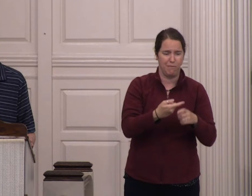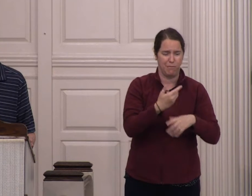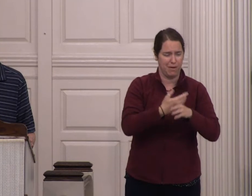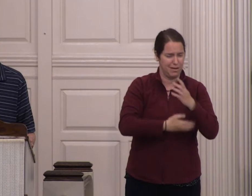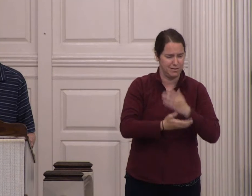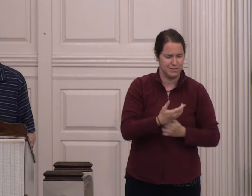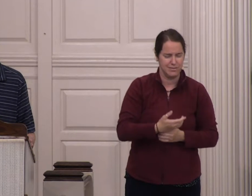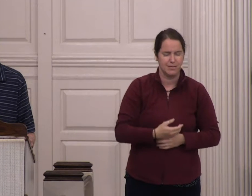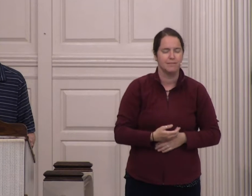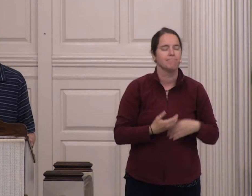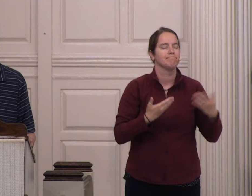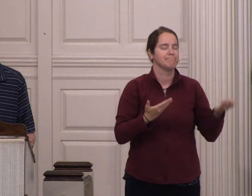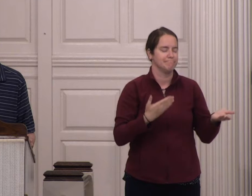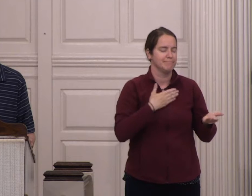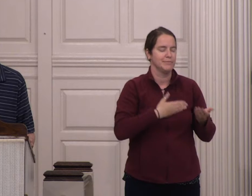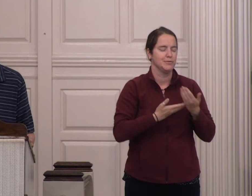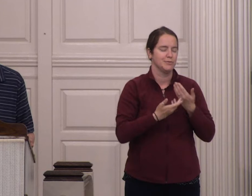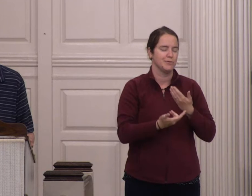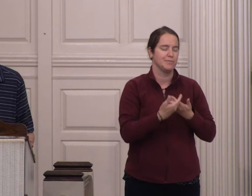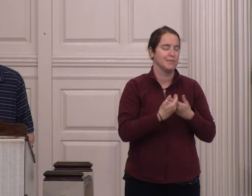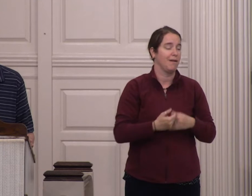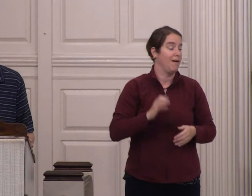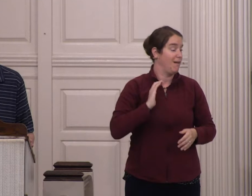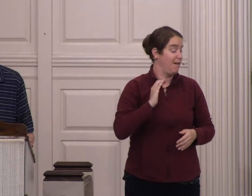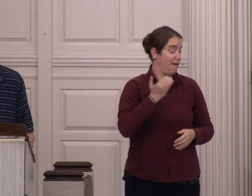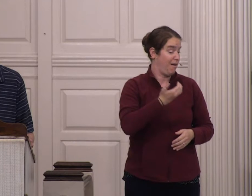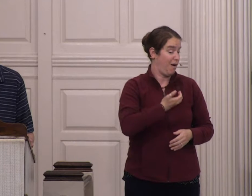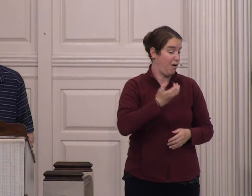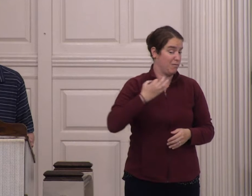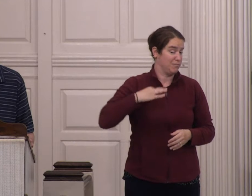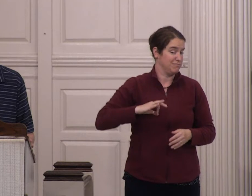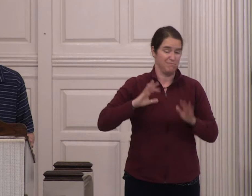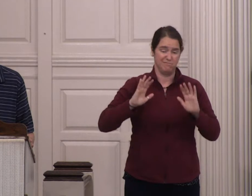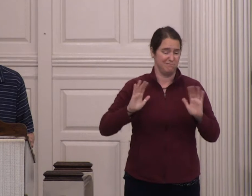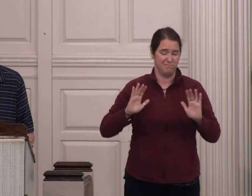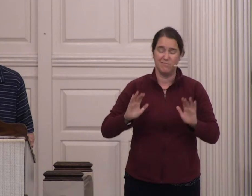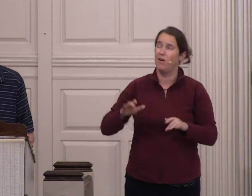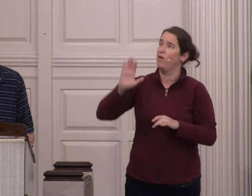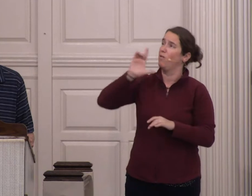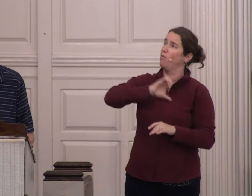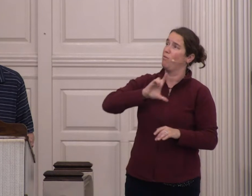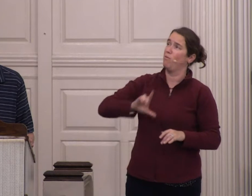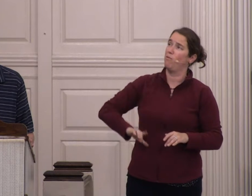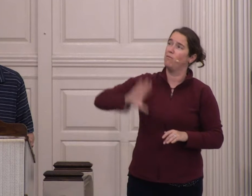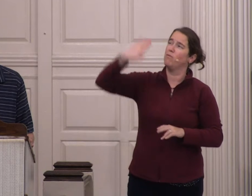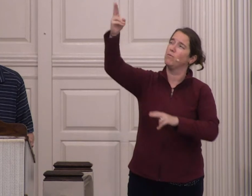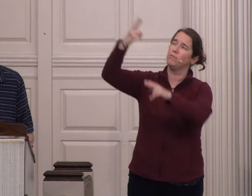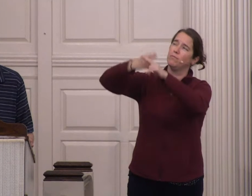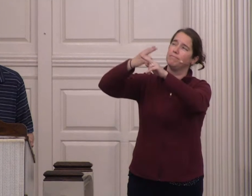Not to us, O Lord, but to your name give the glory.